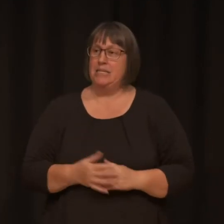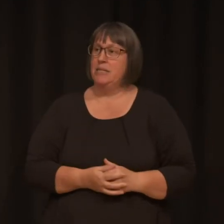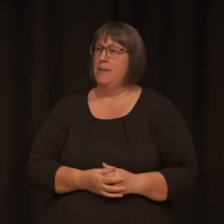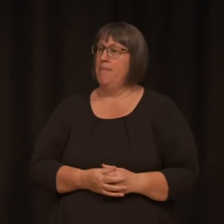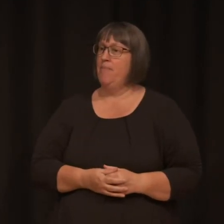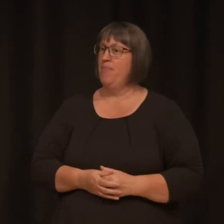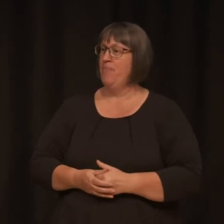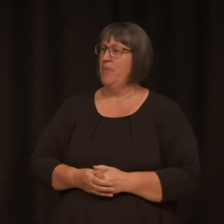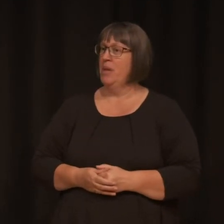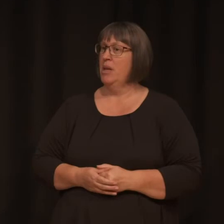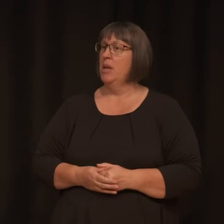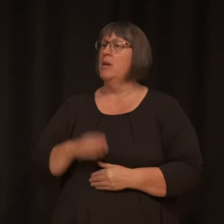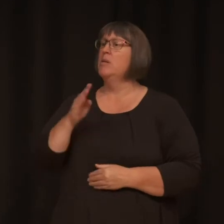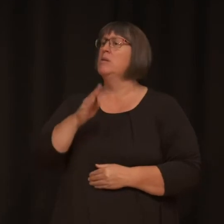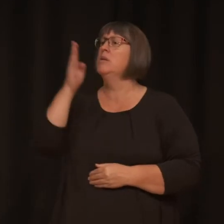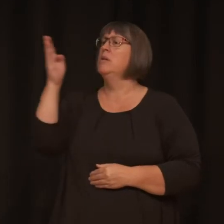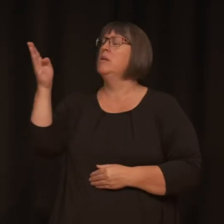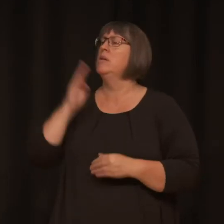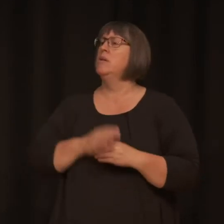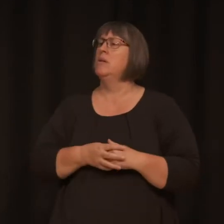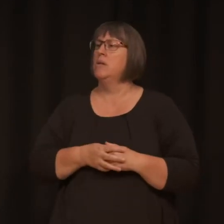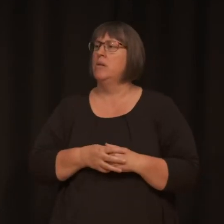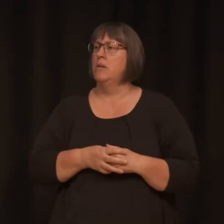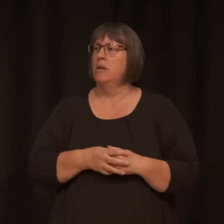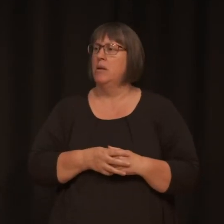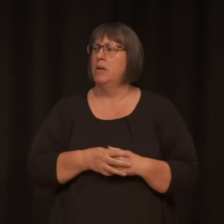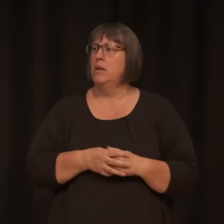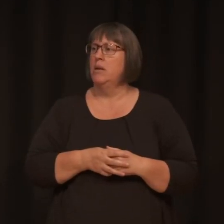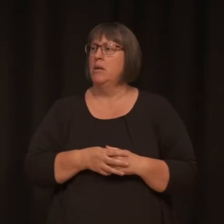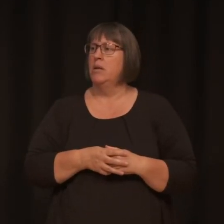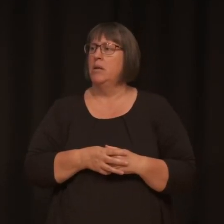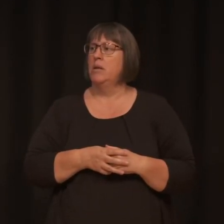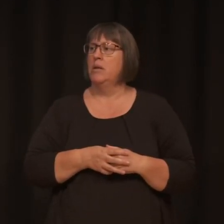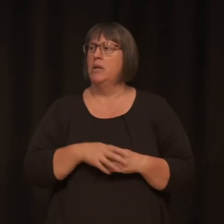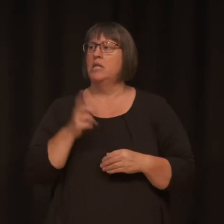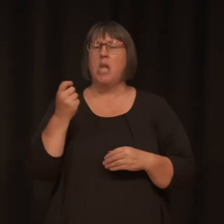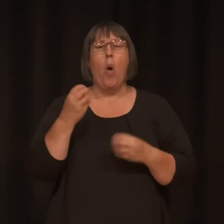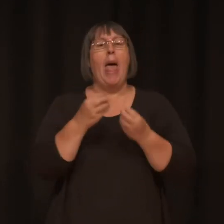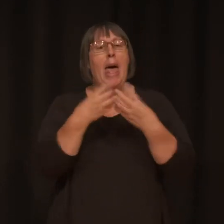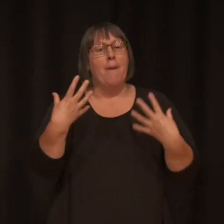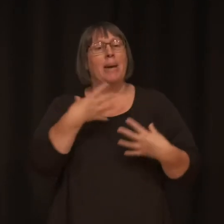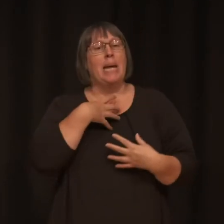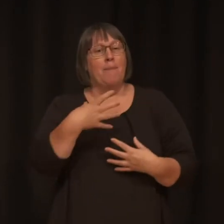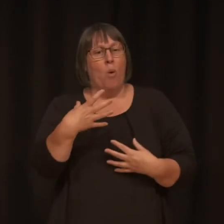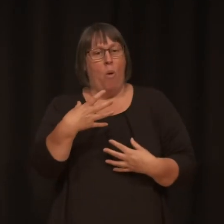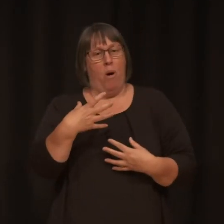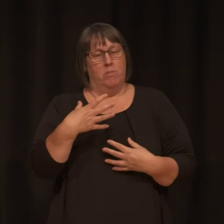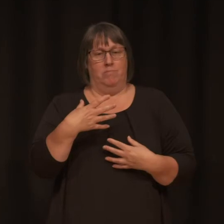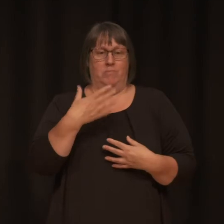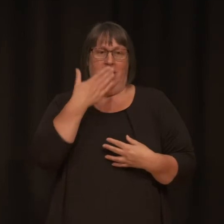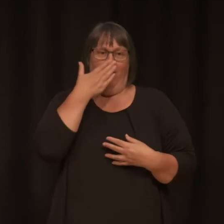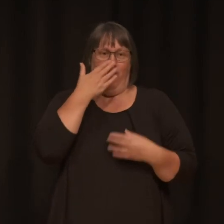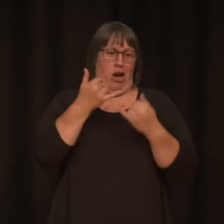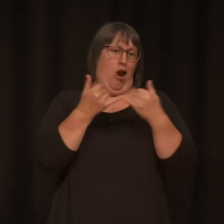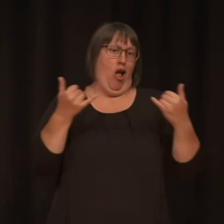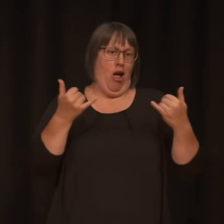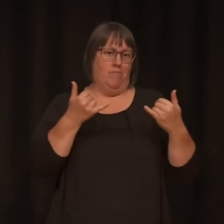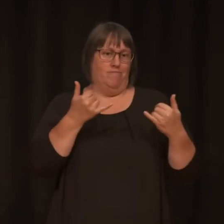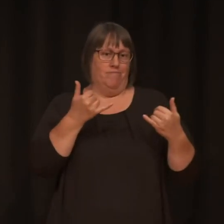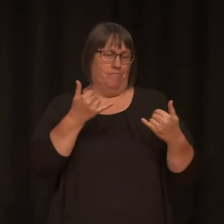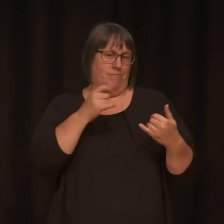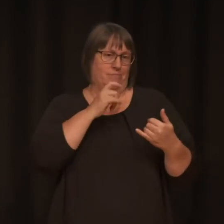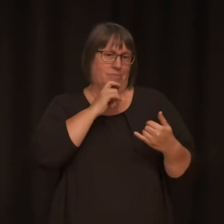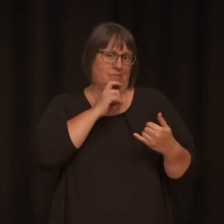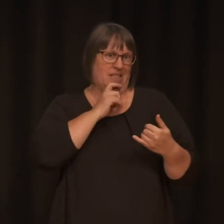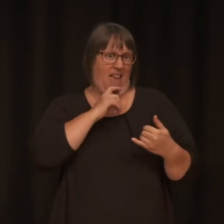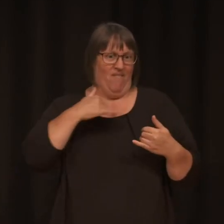I'll come here and then back to you if I may. How many more frontline workers need to be vaccinated in Wellington? When will that be completed?